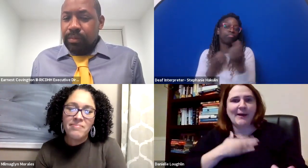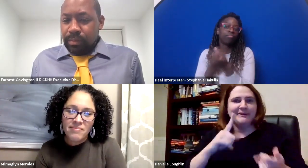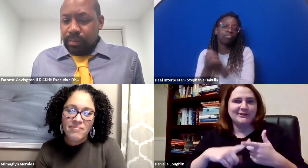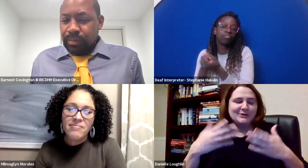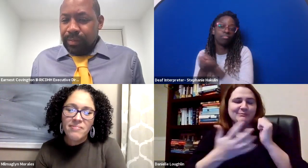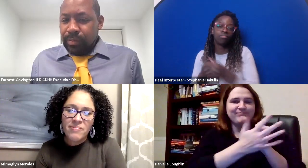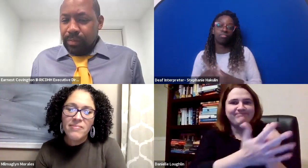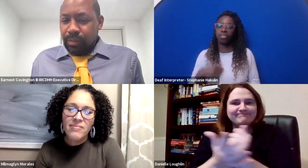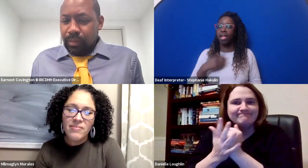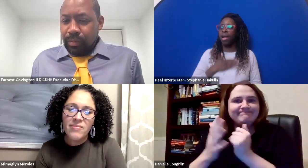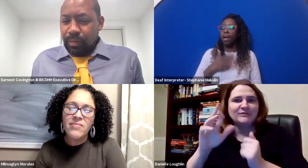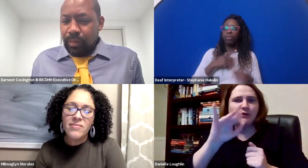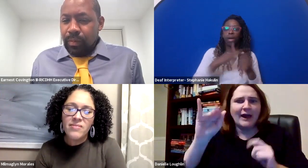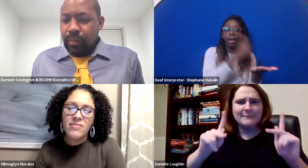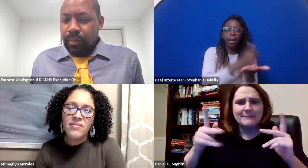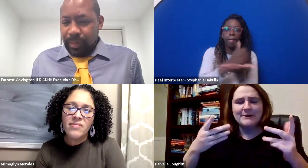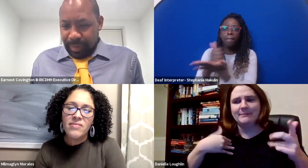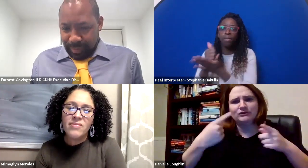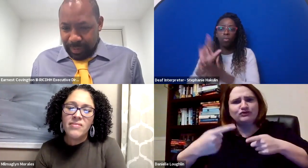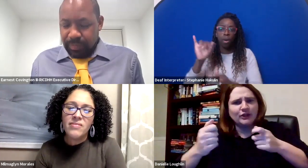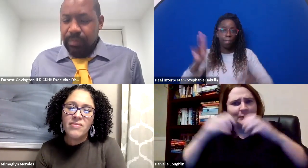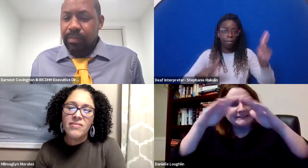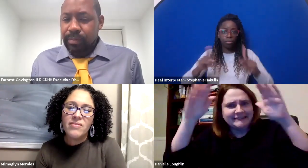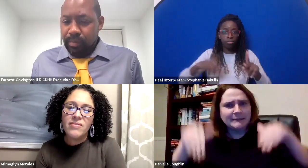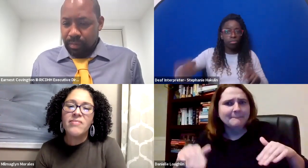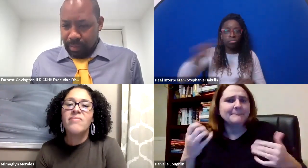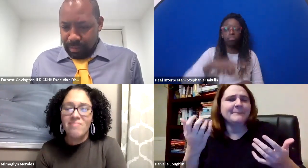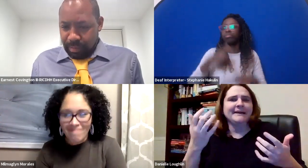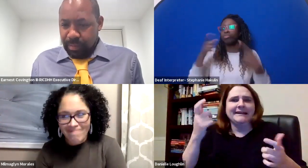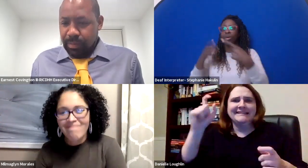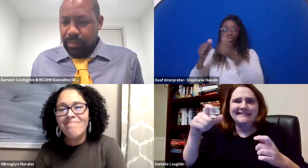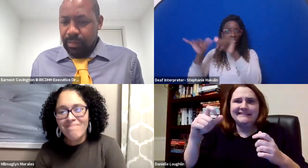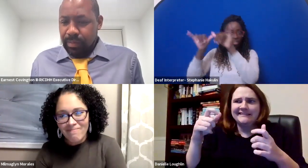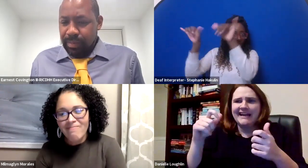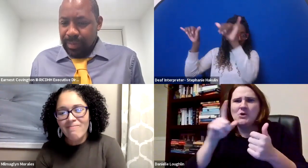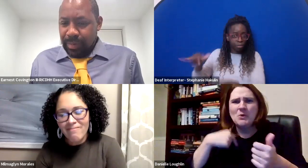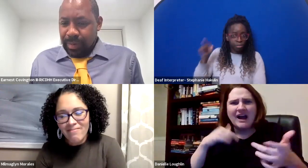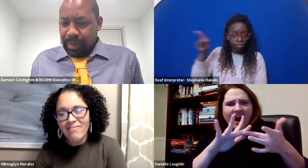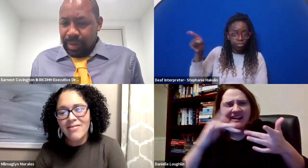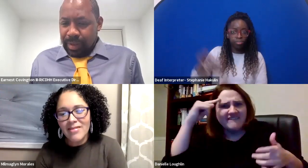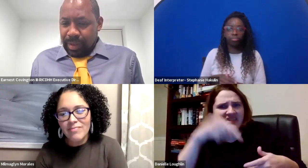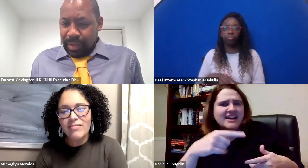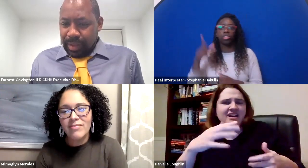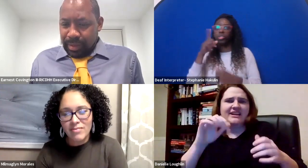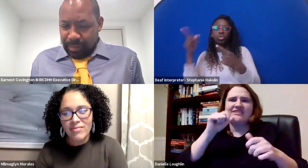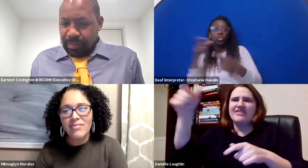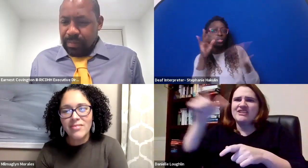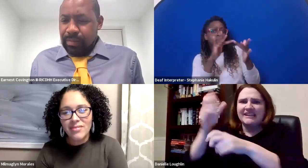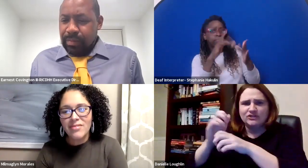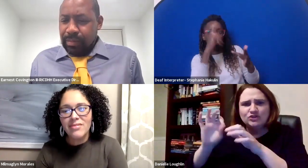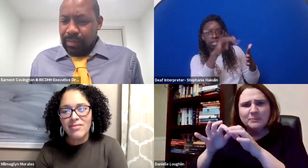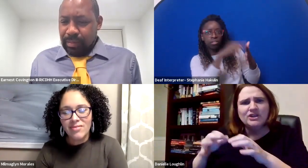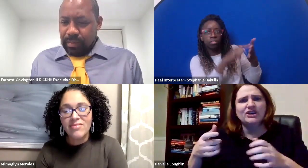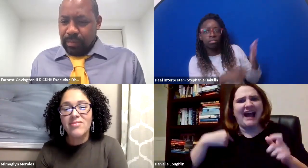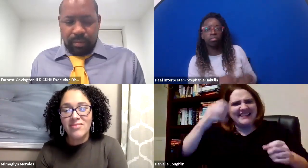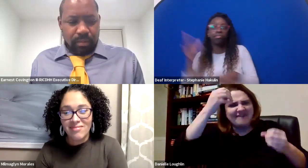here is to advocate and support the deaf community who are here. You know, a lot of them are struggling in the system. They